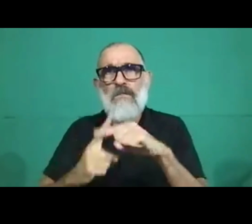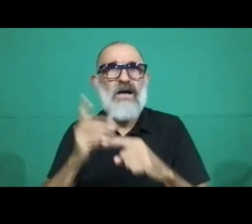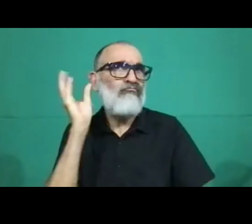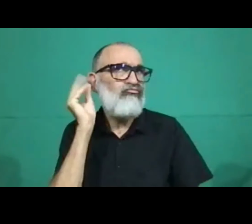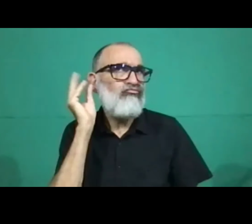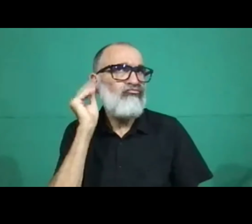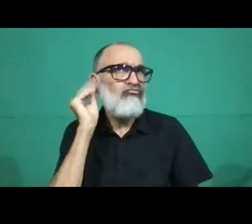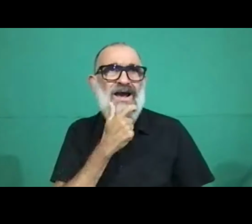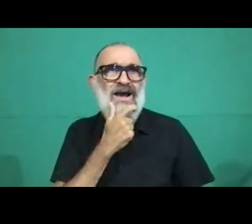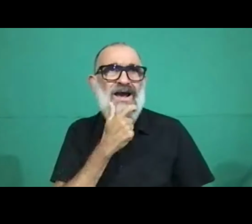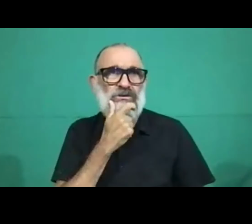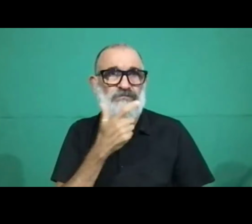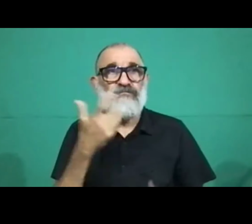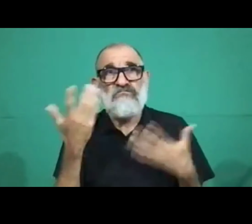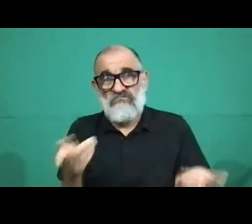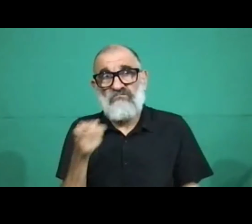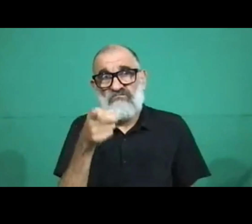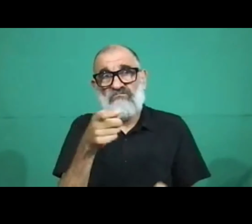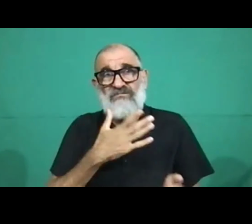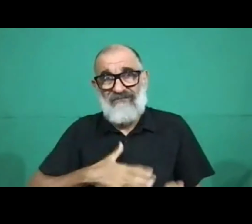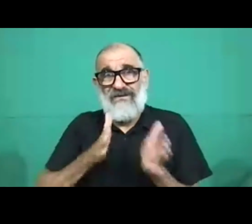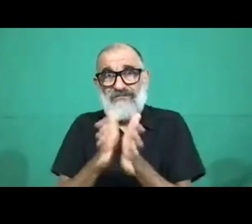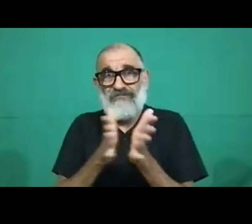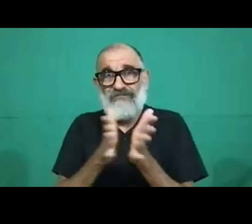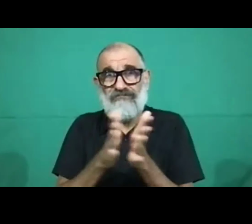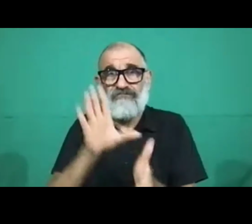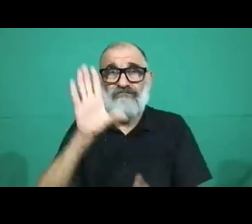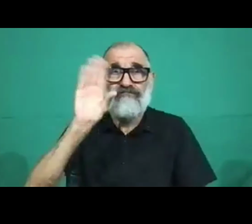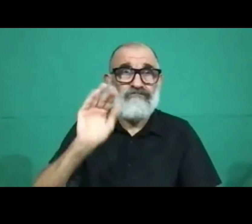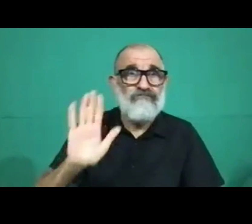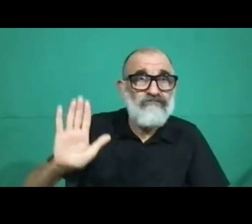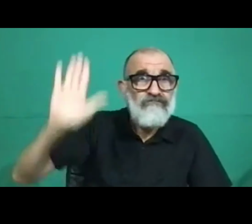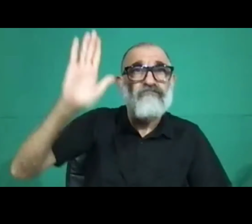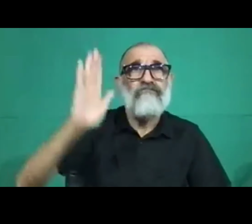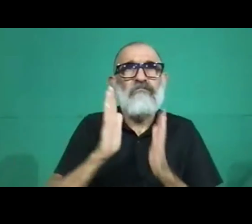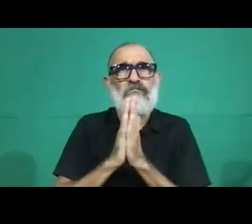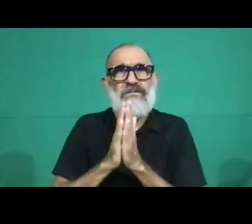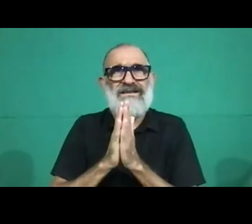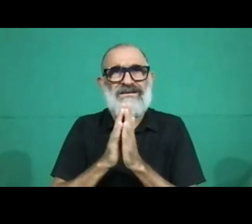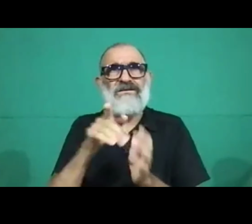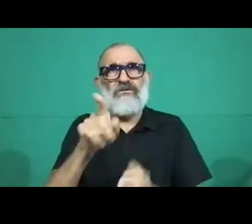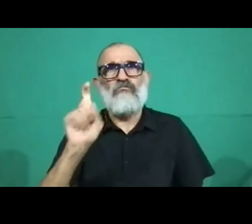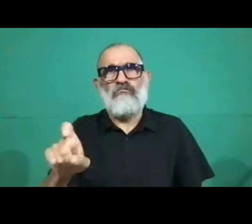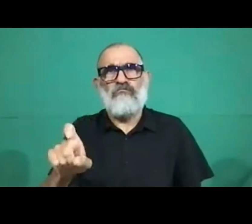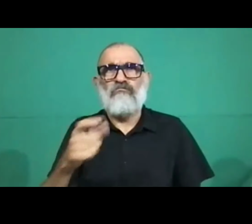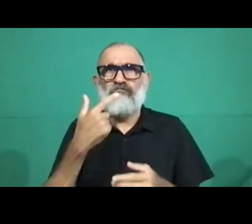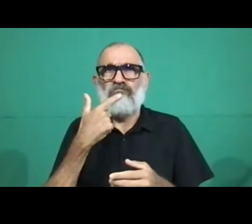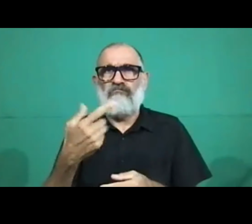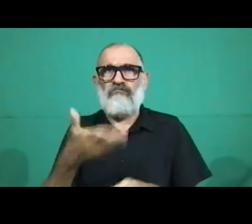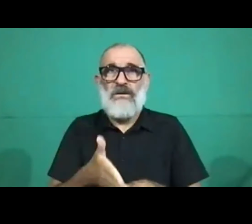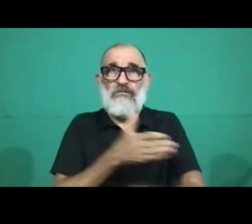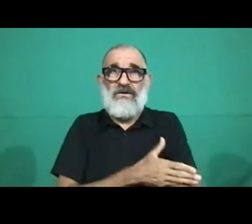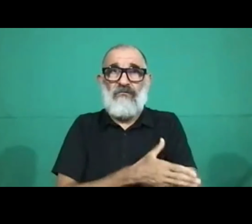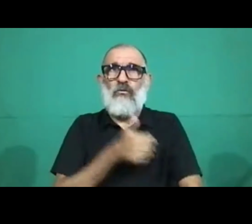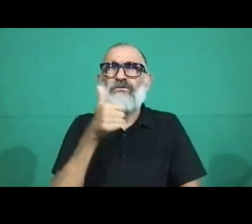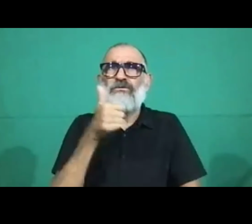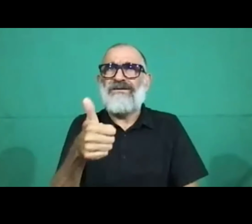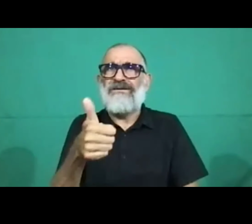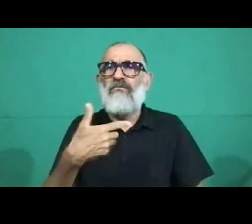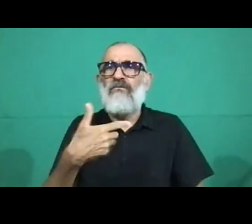Yes, I also wanted to let you know, of course, that we have interpreters in International Sign Language and Haitian Sign